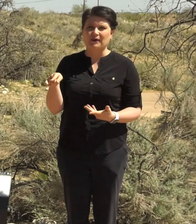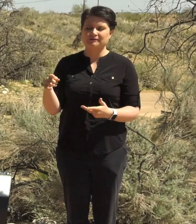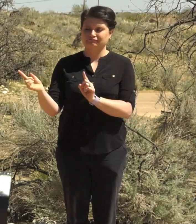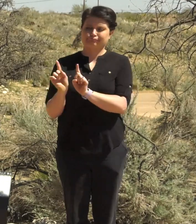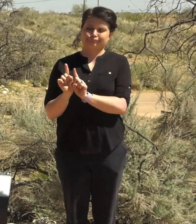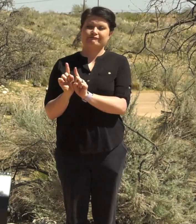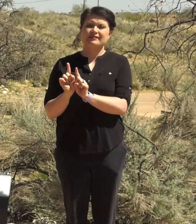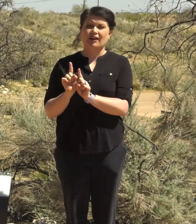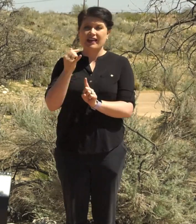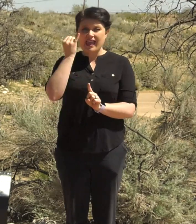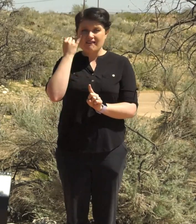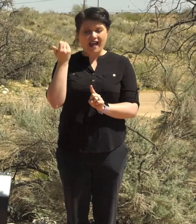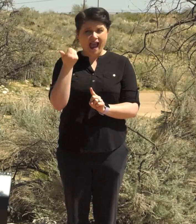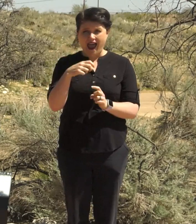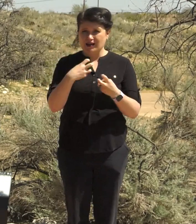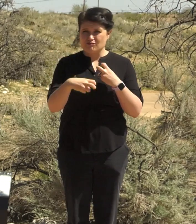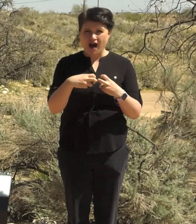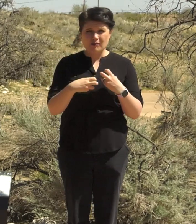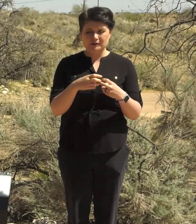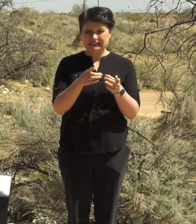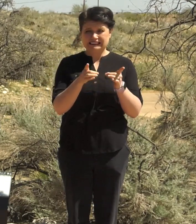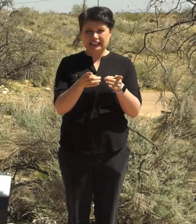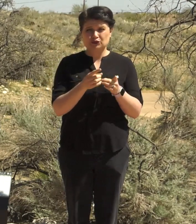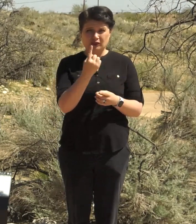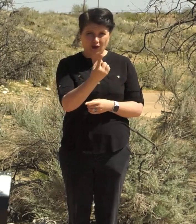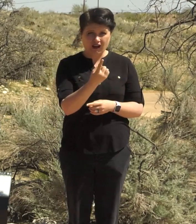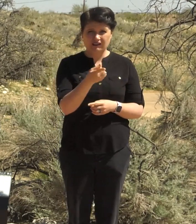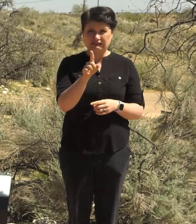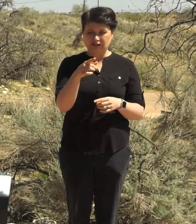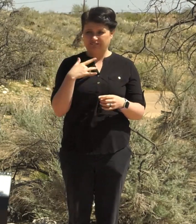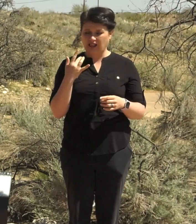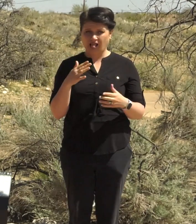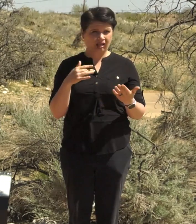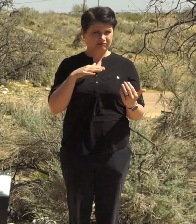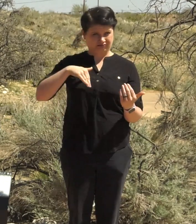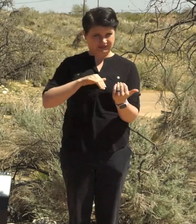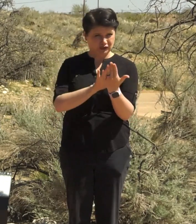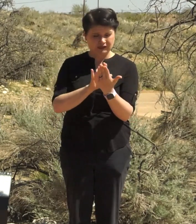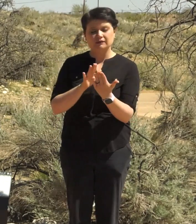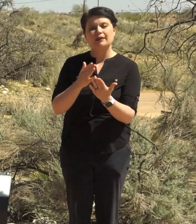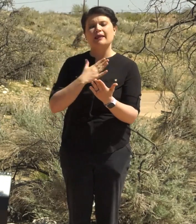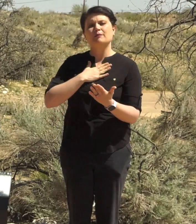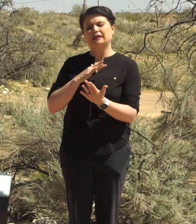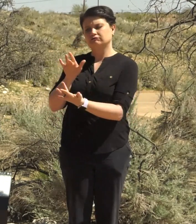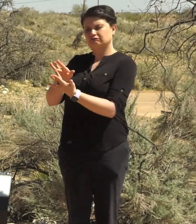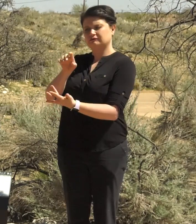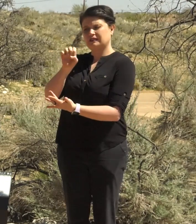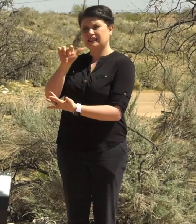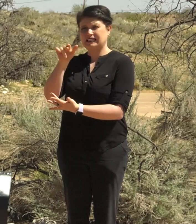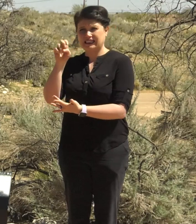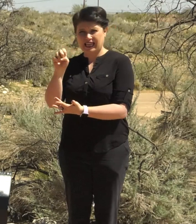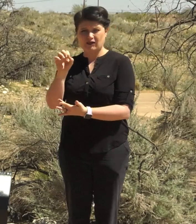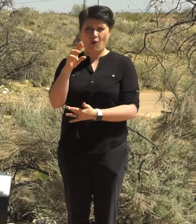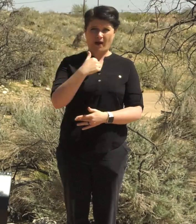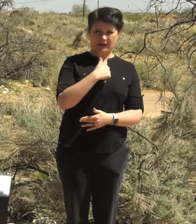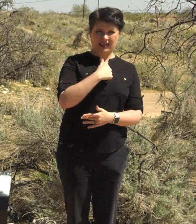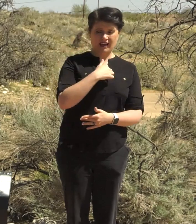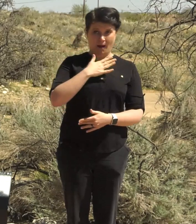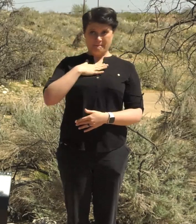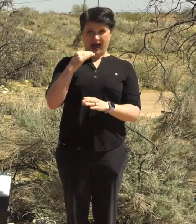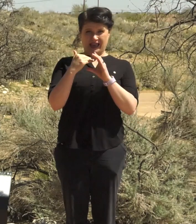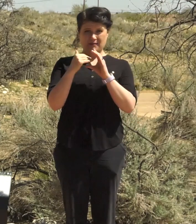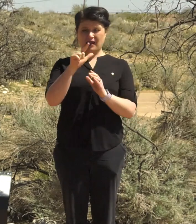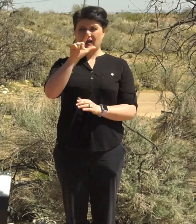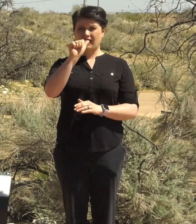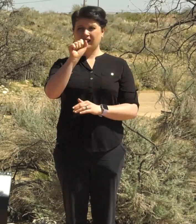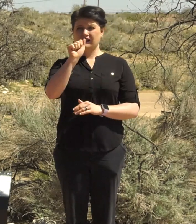within District 1 that you still have or concerns, feel free to reach out to her and to me as well. My email for the city is